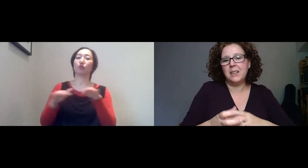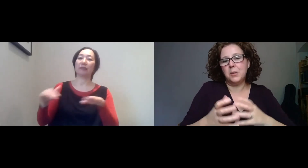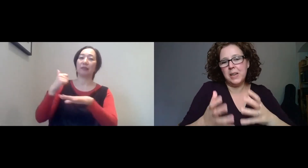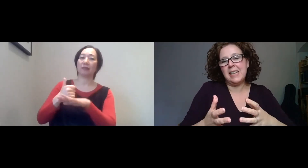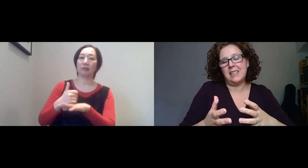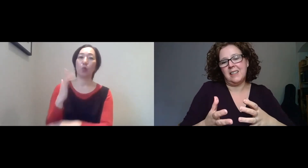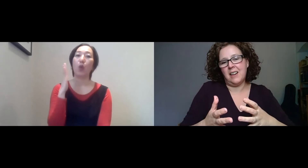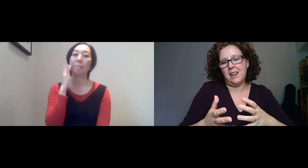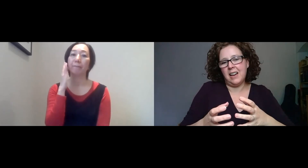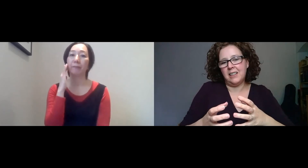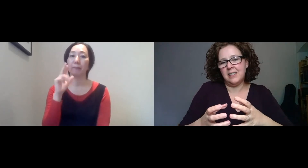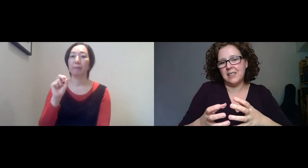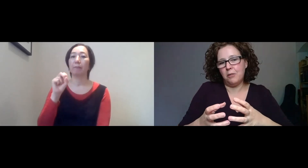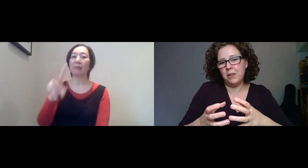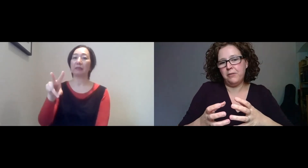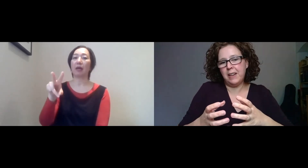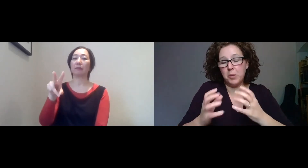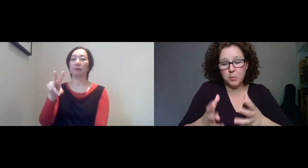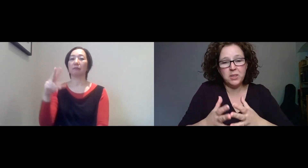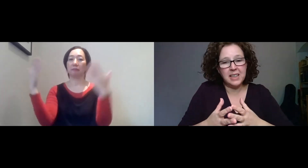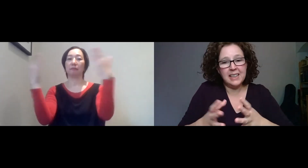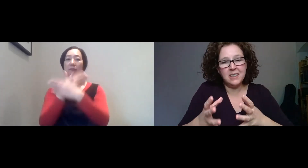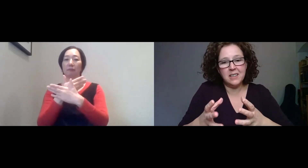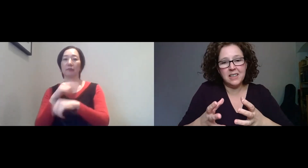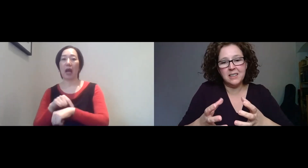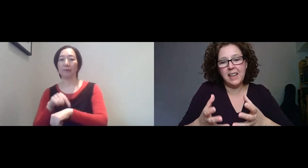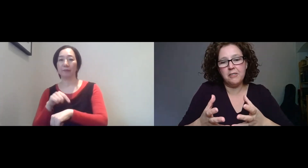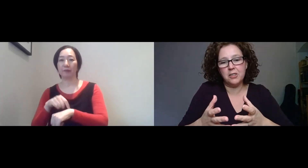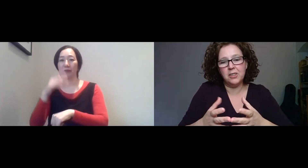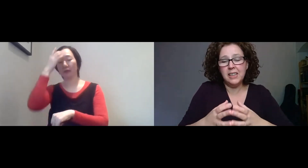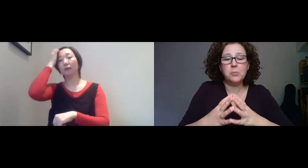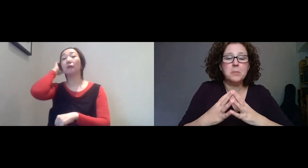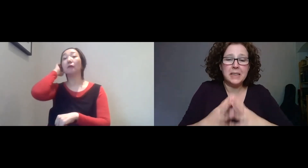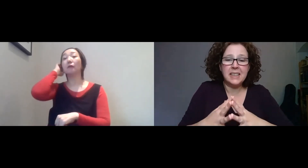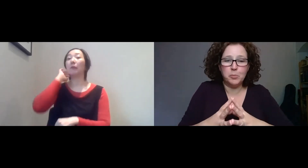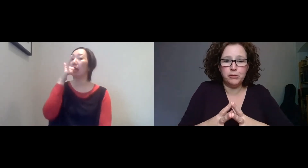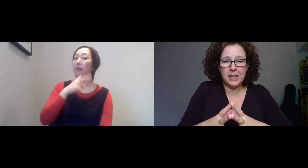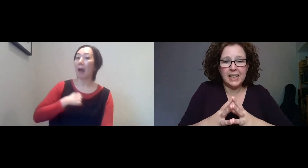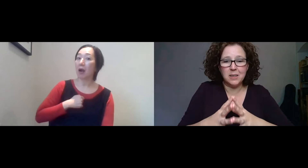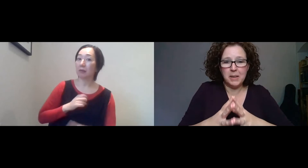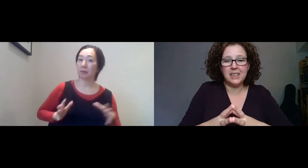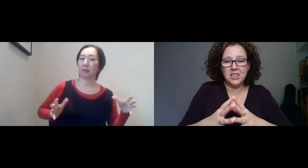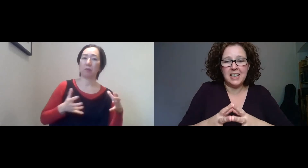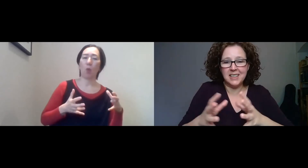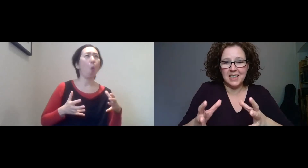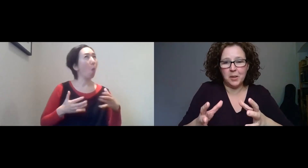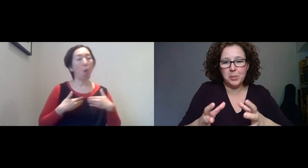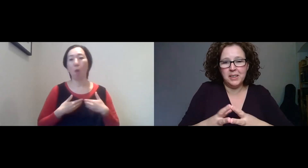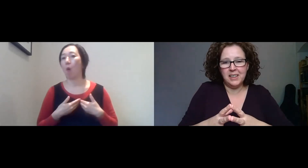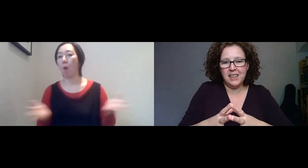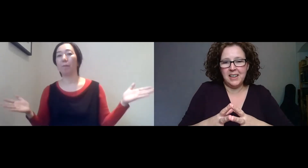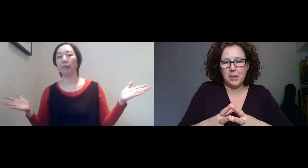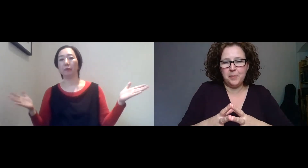We had to wait, and we were supposed to get into the theatre in the afternoon. It was midnight before we actually managed to get the